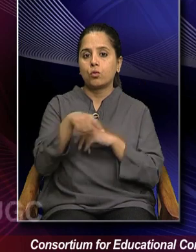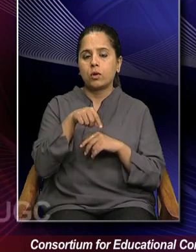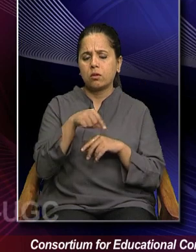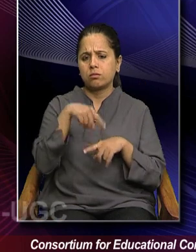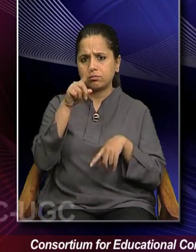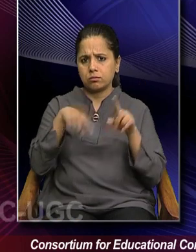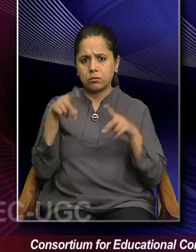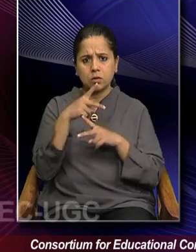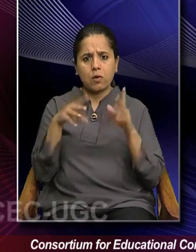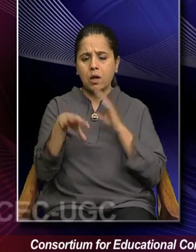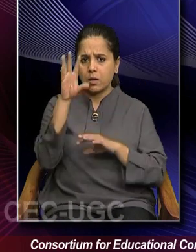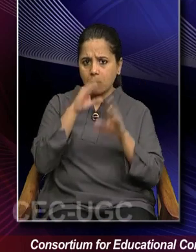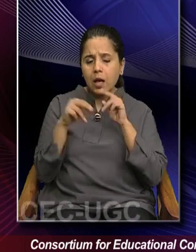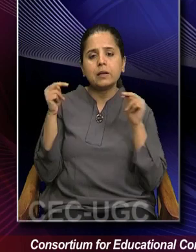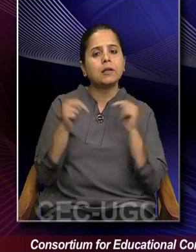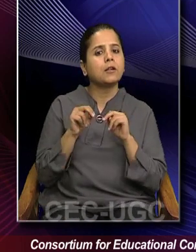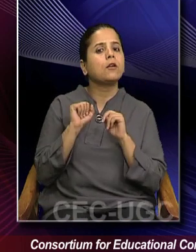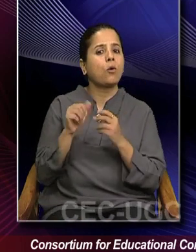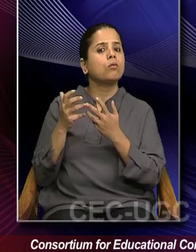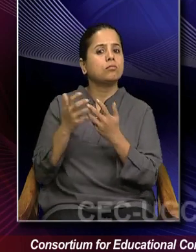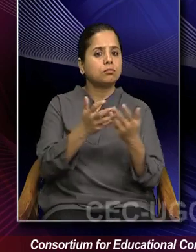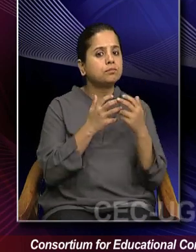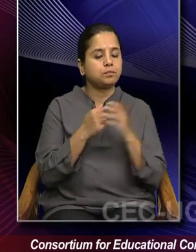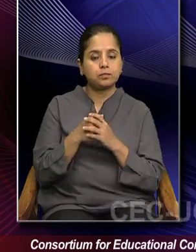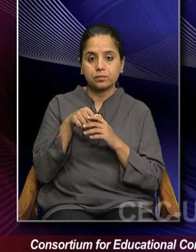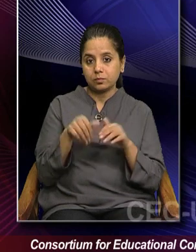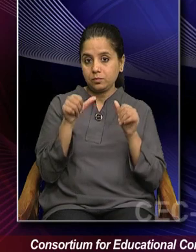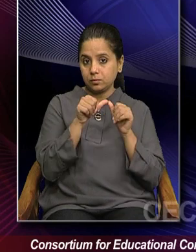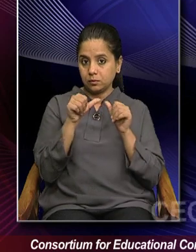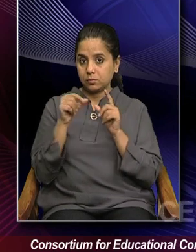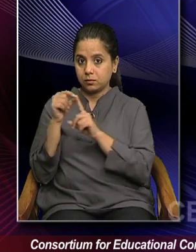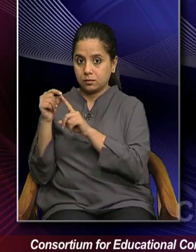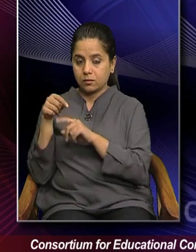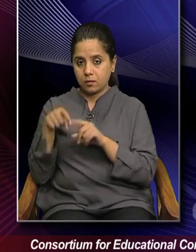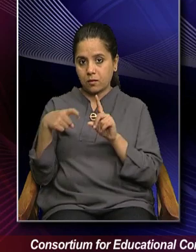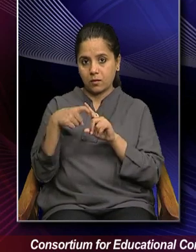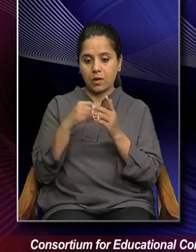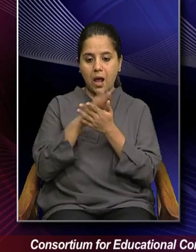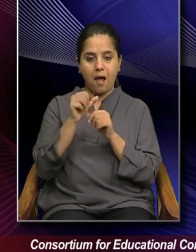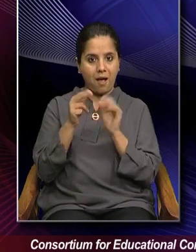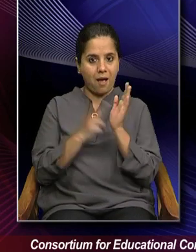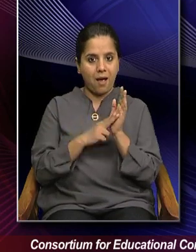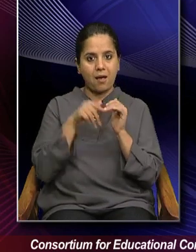varied learning needs. An application like Khan Academy